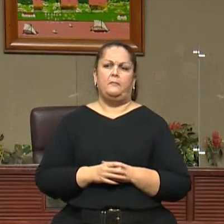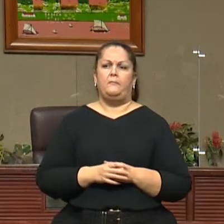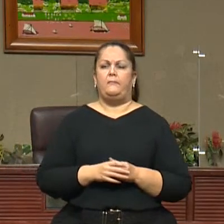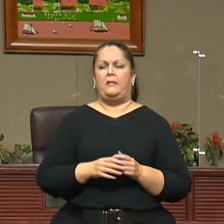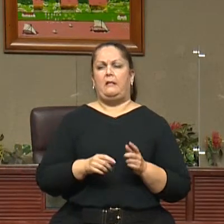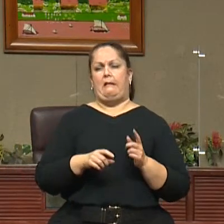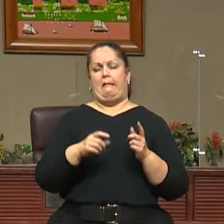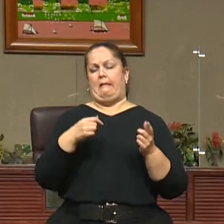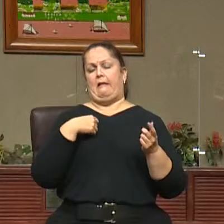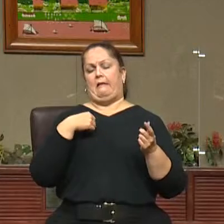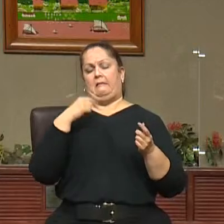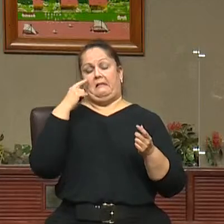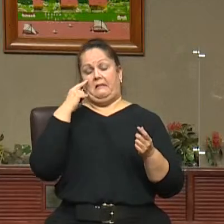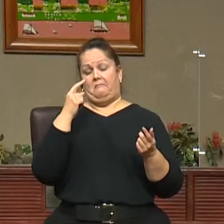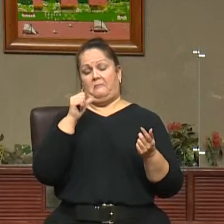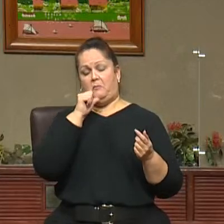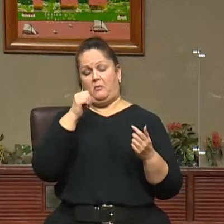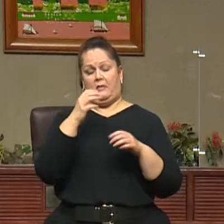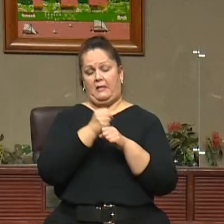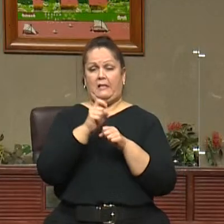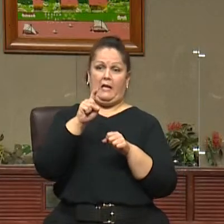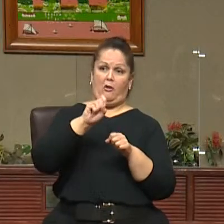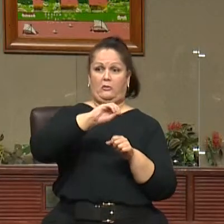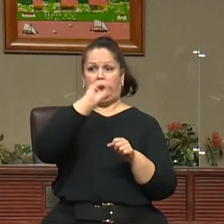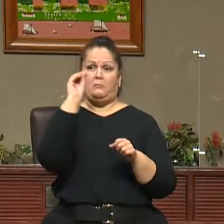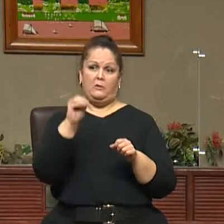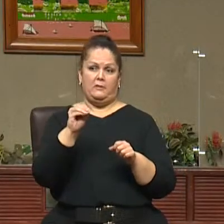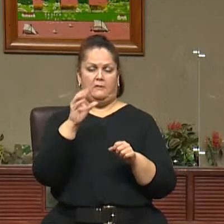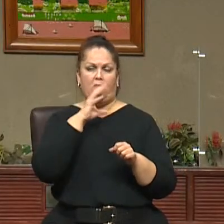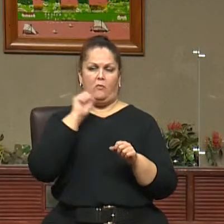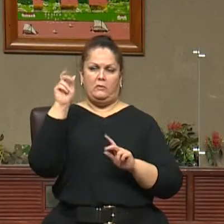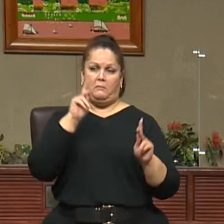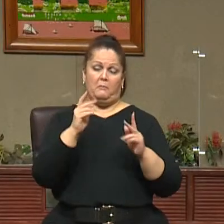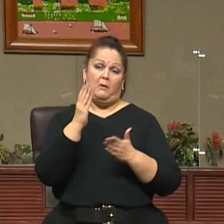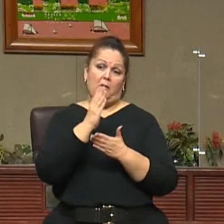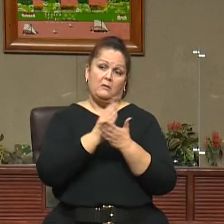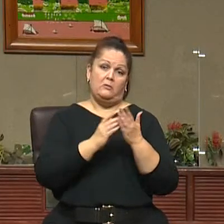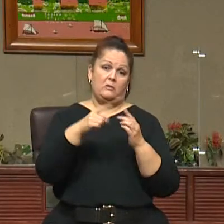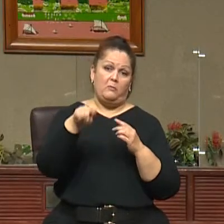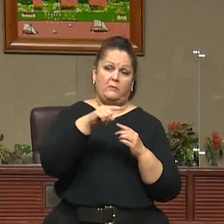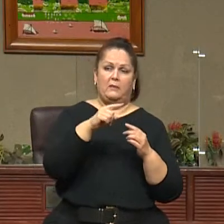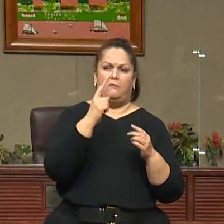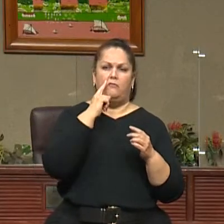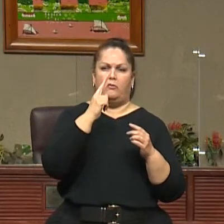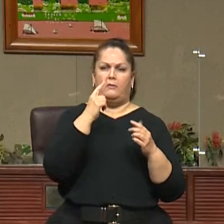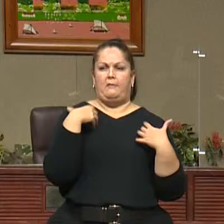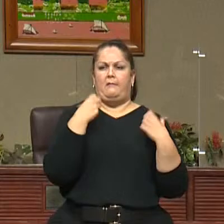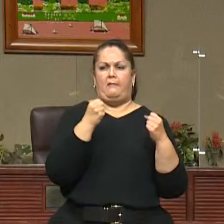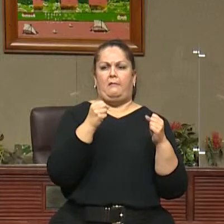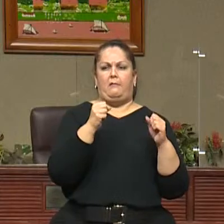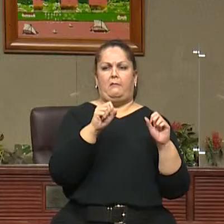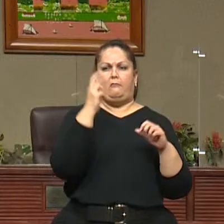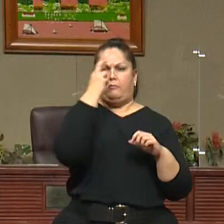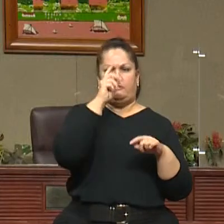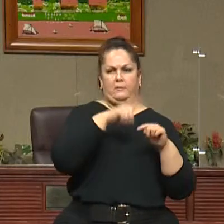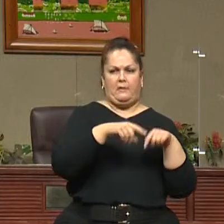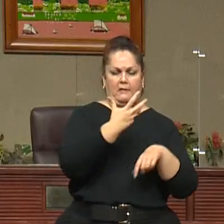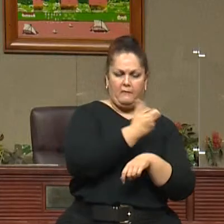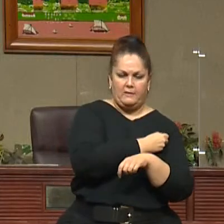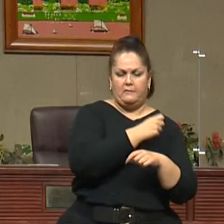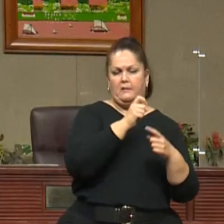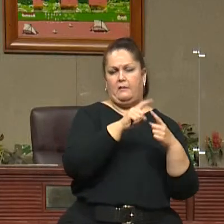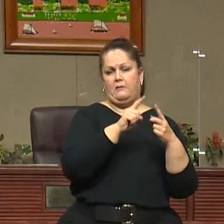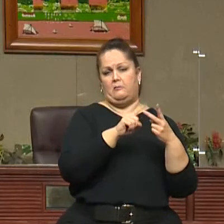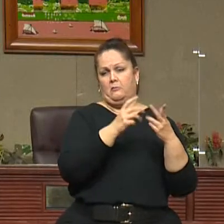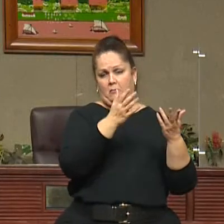of the seniors for many reasons. Some of it may be for medical reasons. But we're going to try